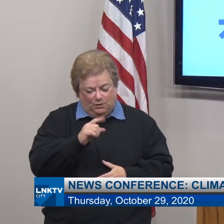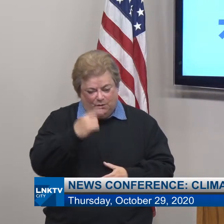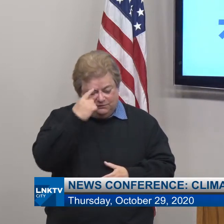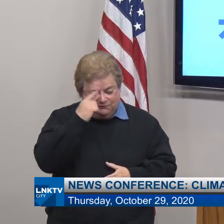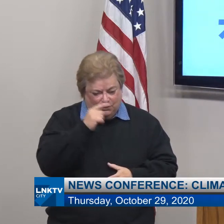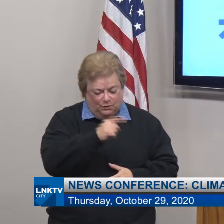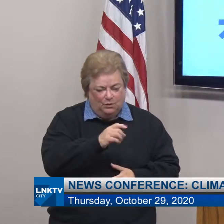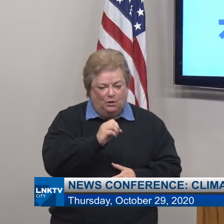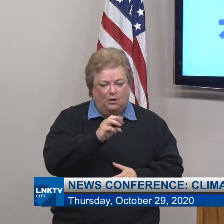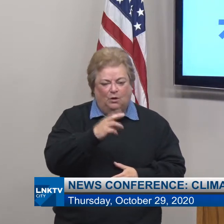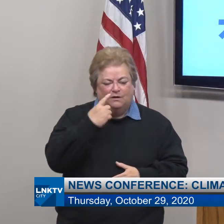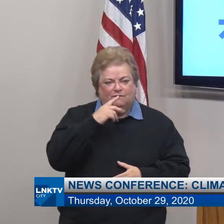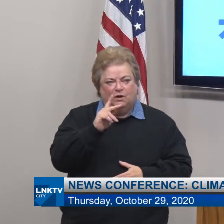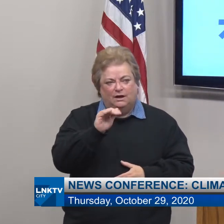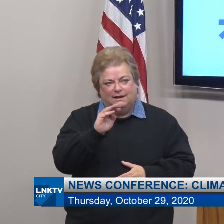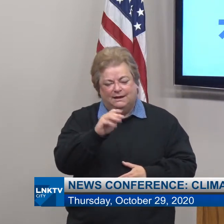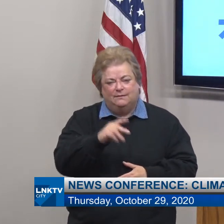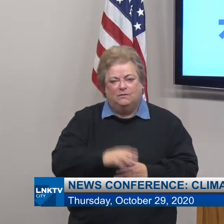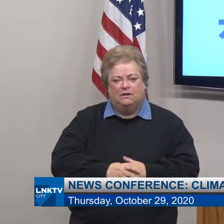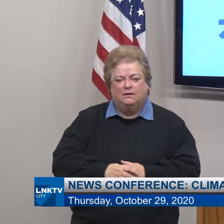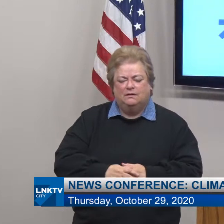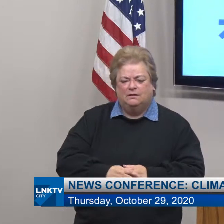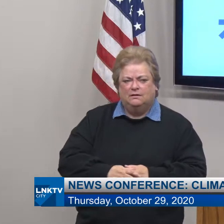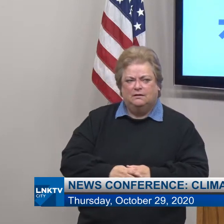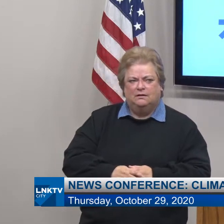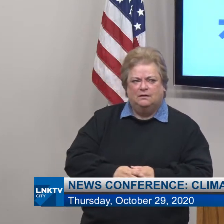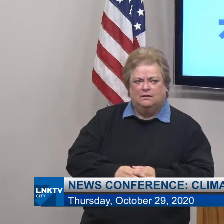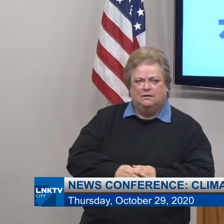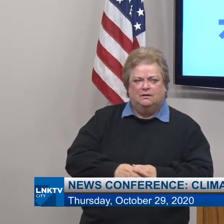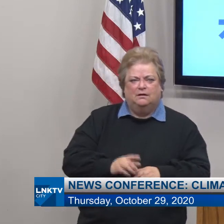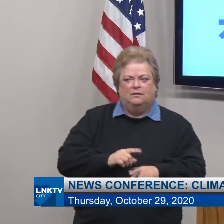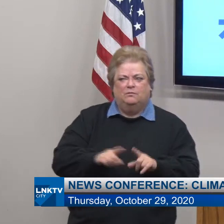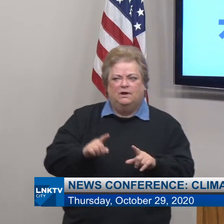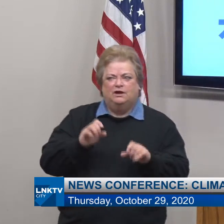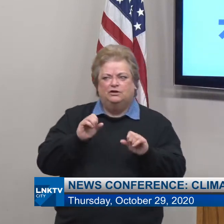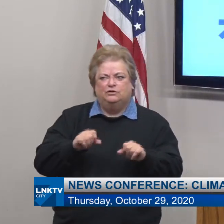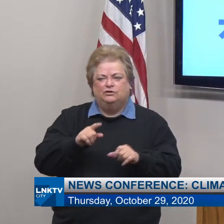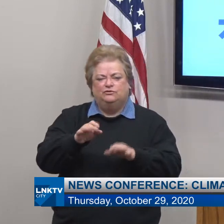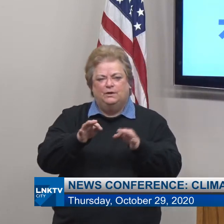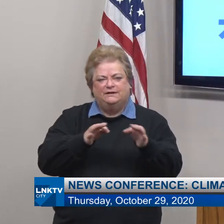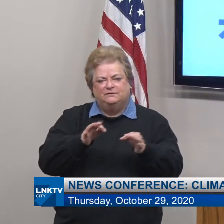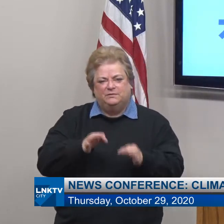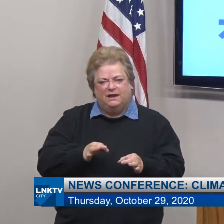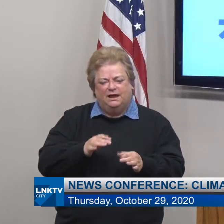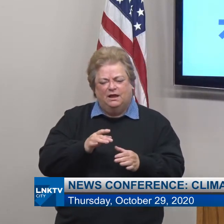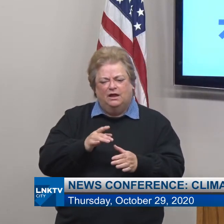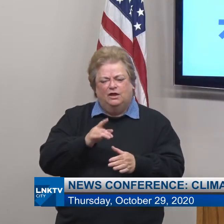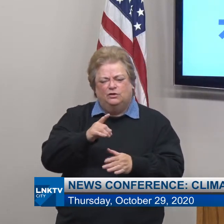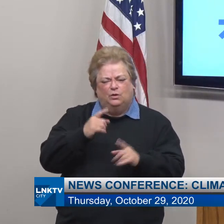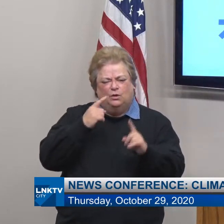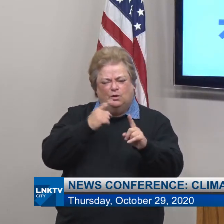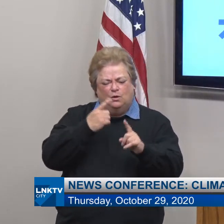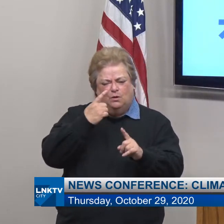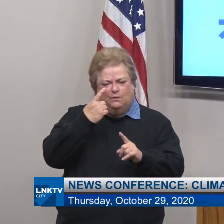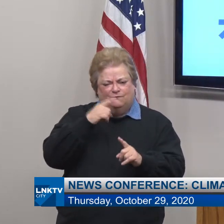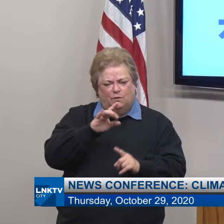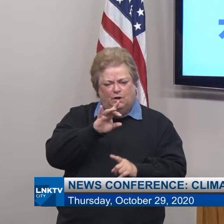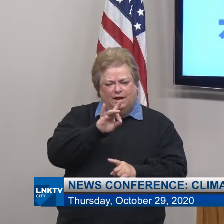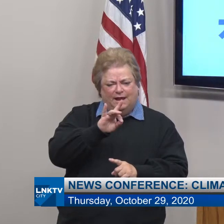for Kim, but could you maybe explain some of the thinking behind the goal of 80 by 50 as opposed